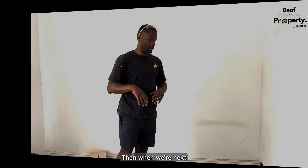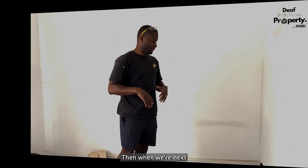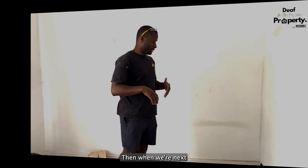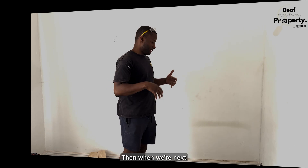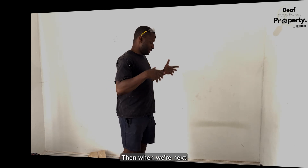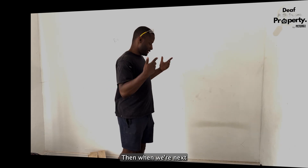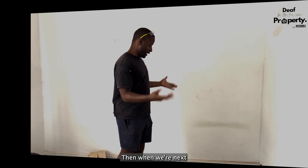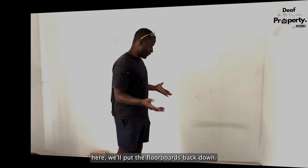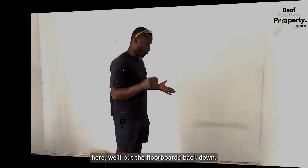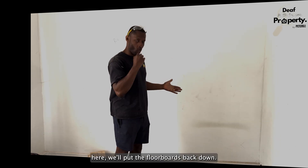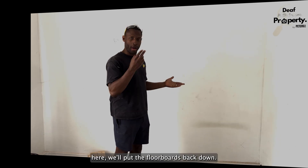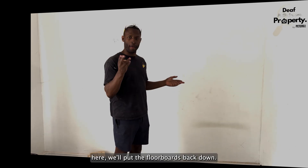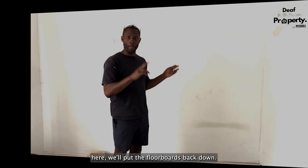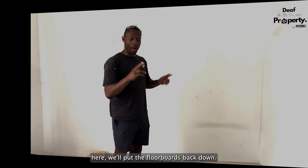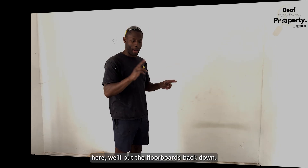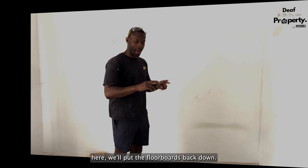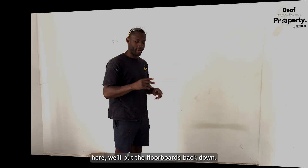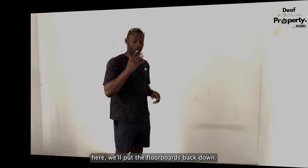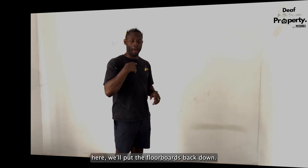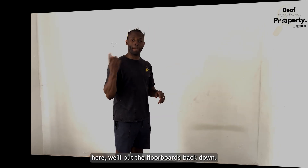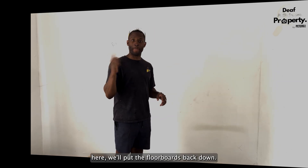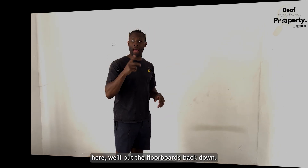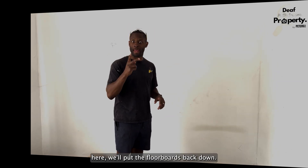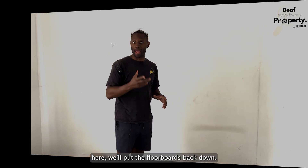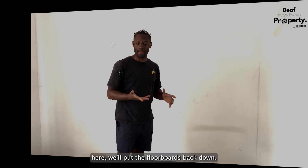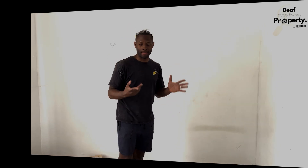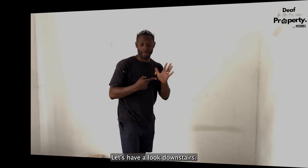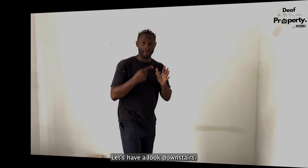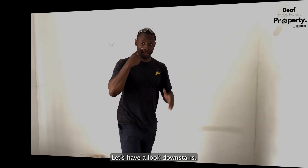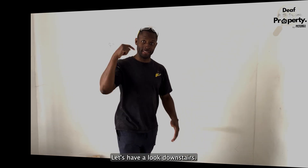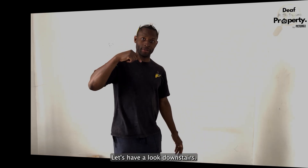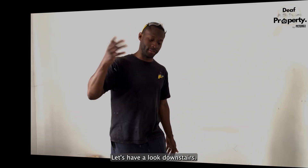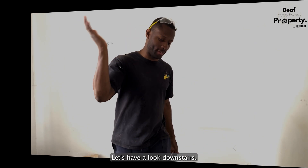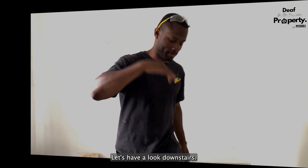Then, when we're next here, we'll put the floorboards back down. Let's have a look downstairs.